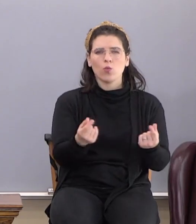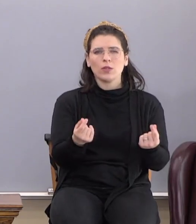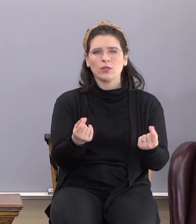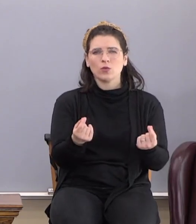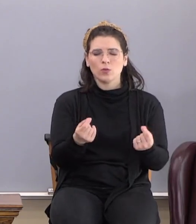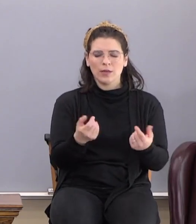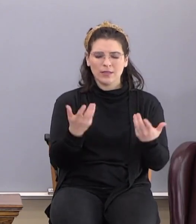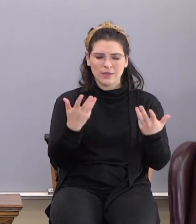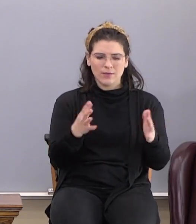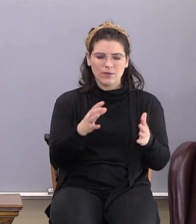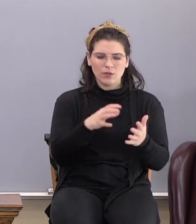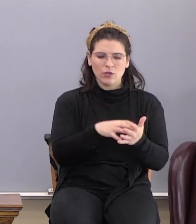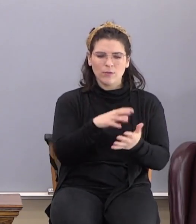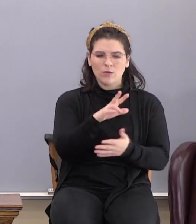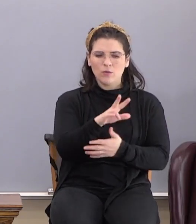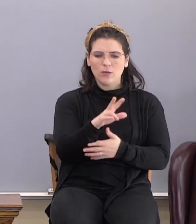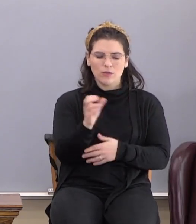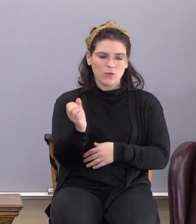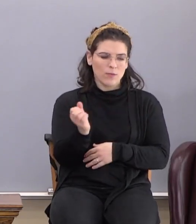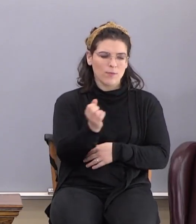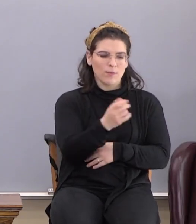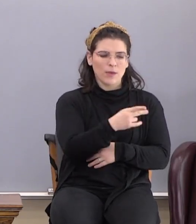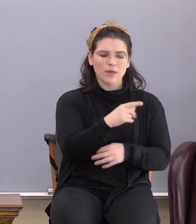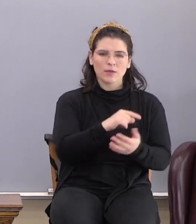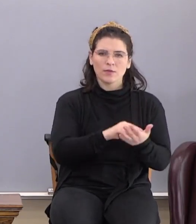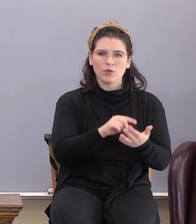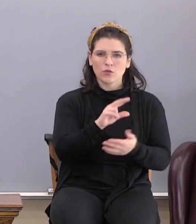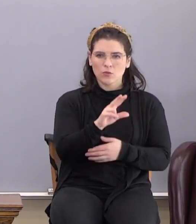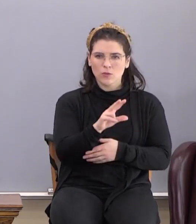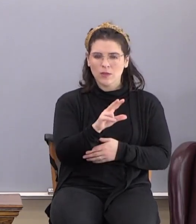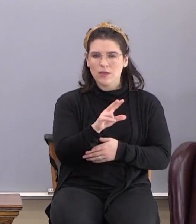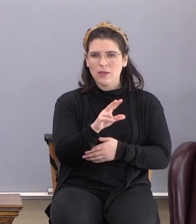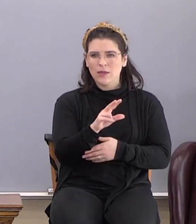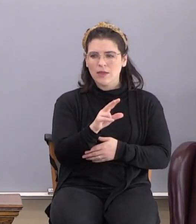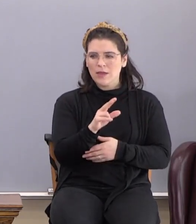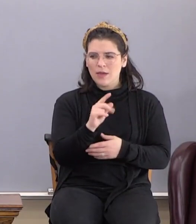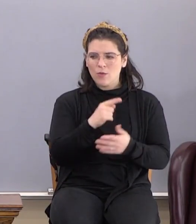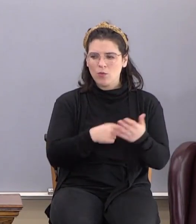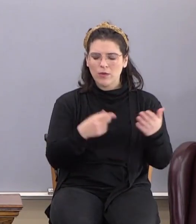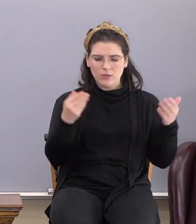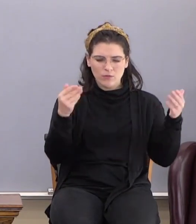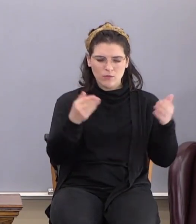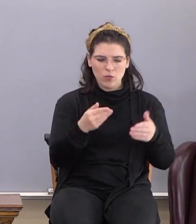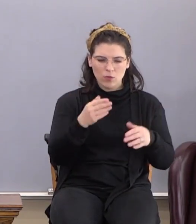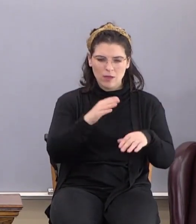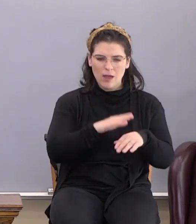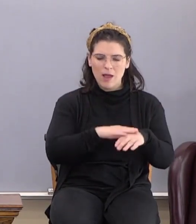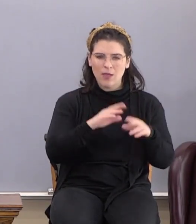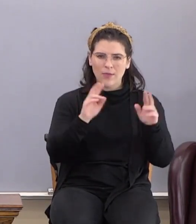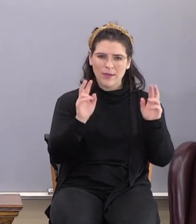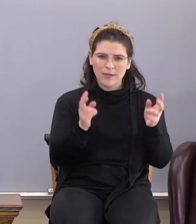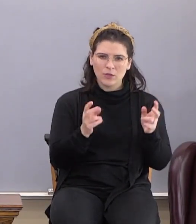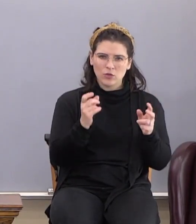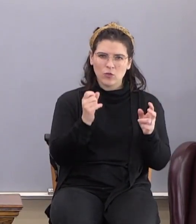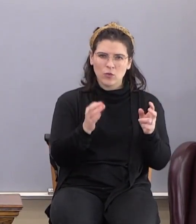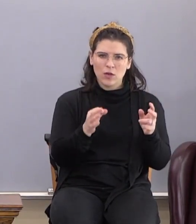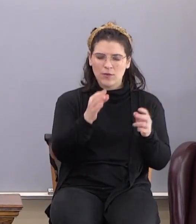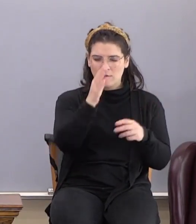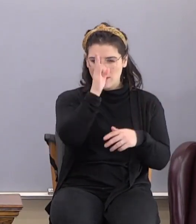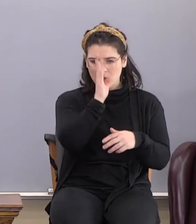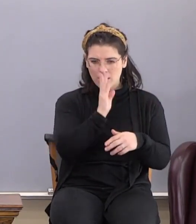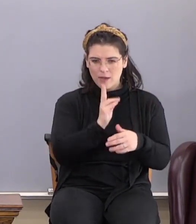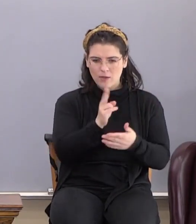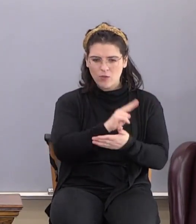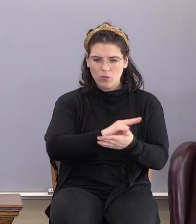ends chapter 3 is he's taking us back to verse 3, and what he is focusing in on is the issue of God the